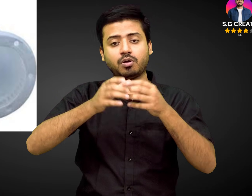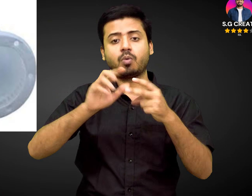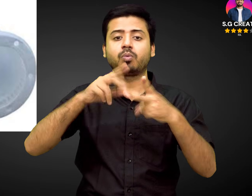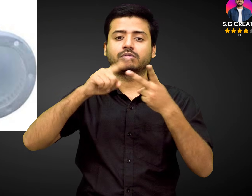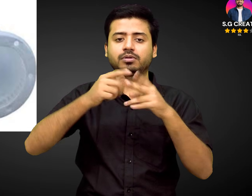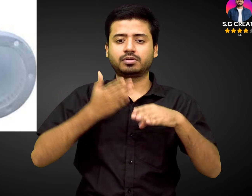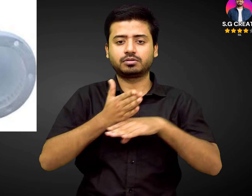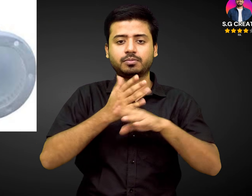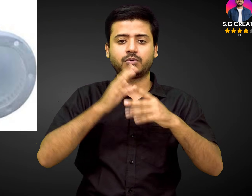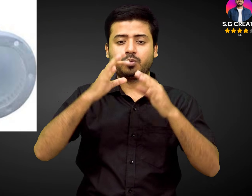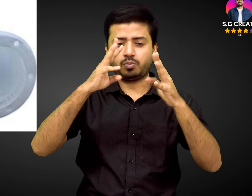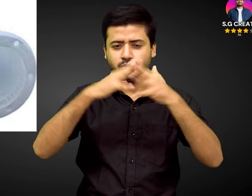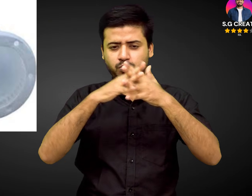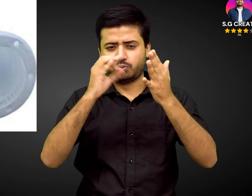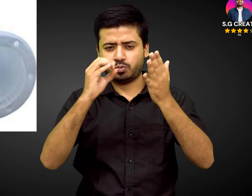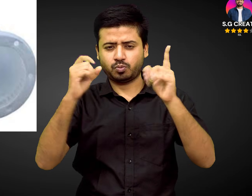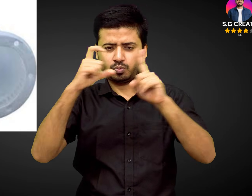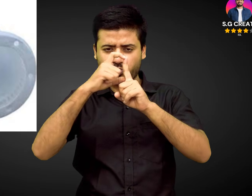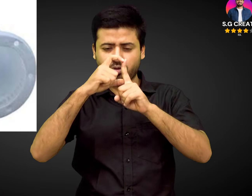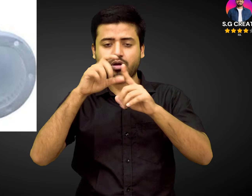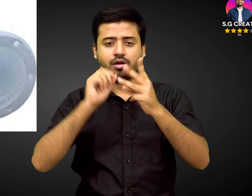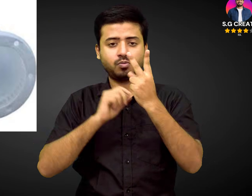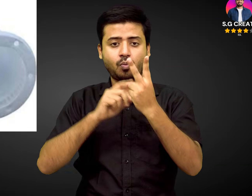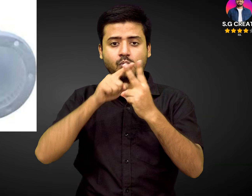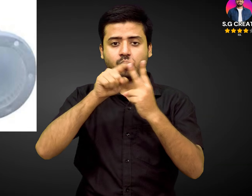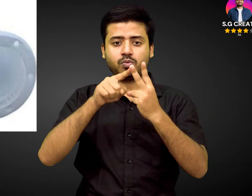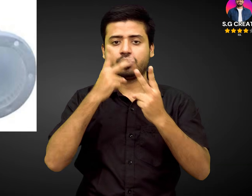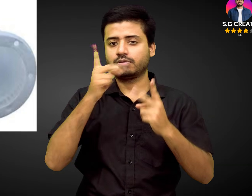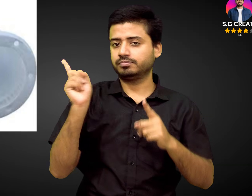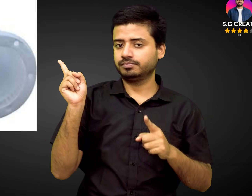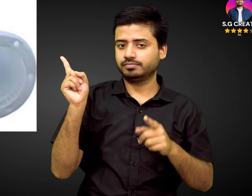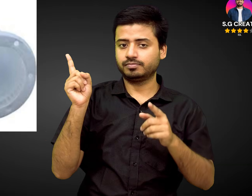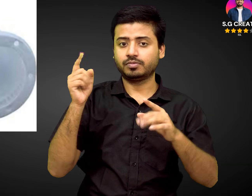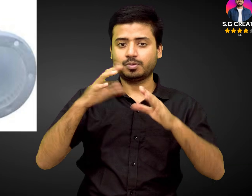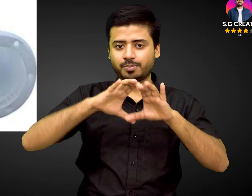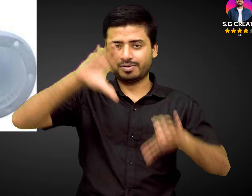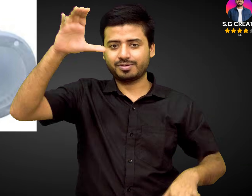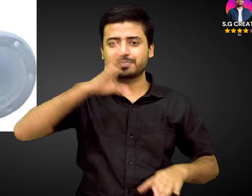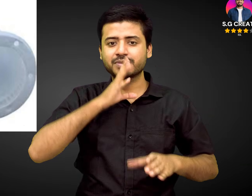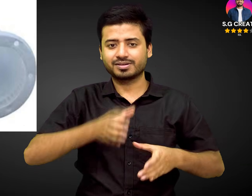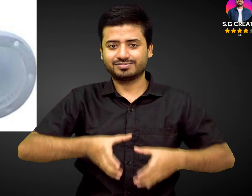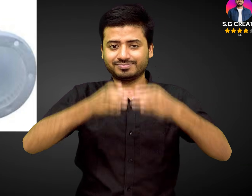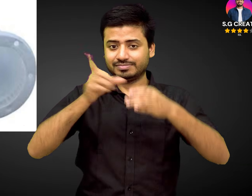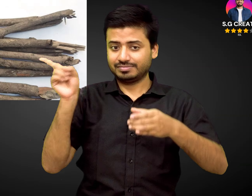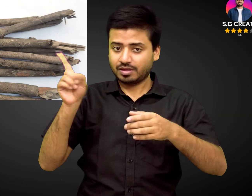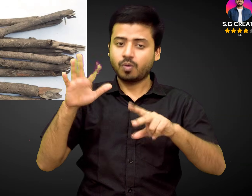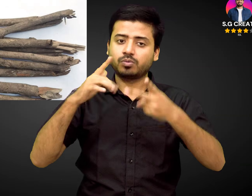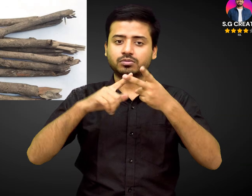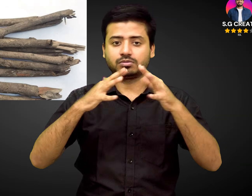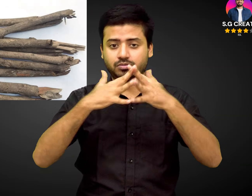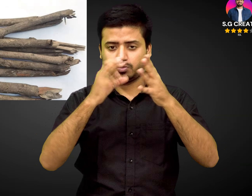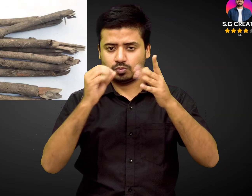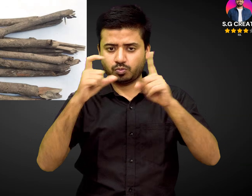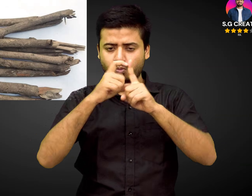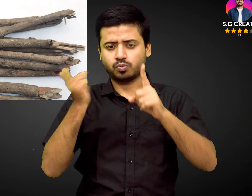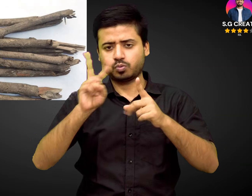is submerged in a general water storage tank meant for household use, tannins transform from a biological benefit into a